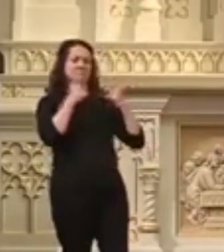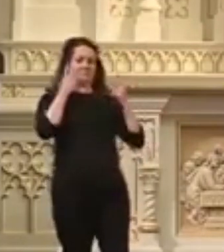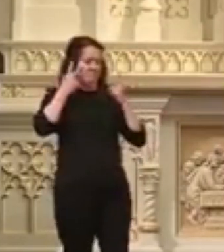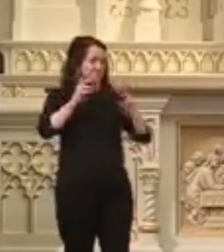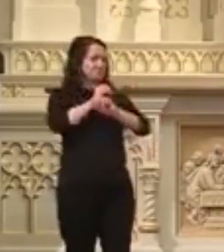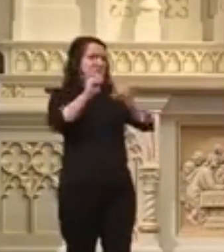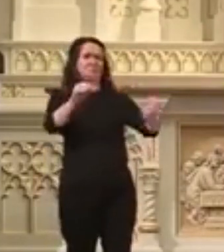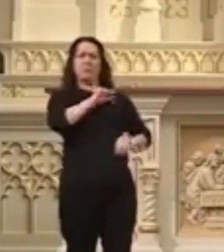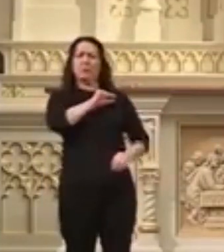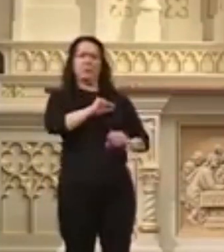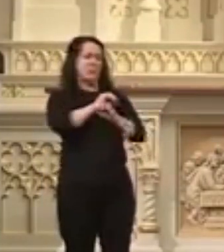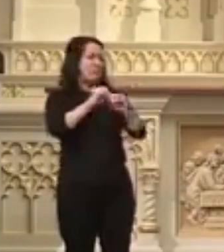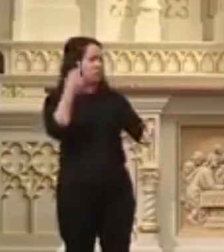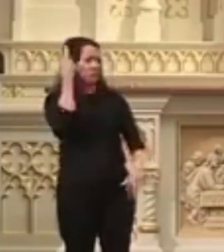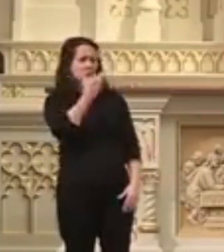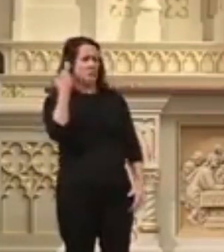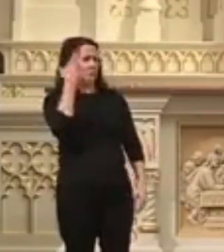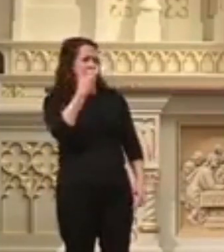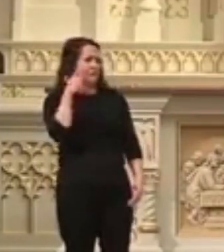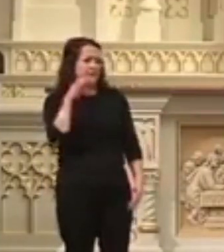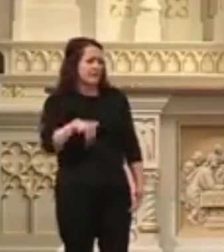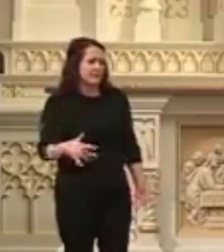him.